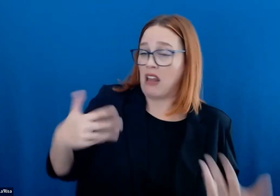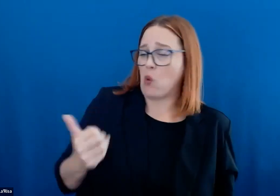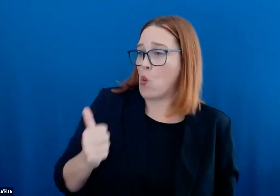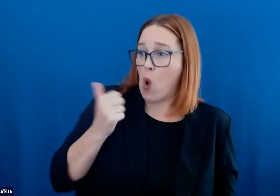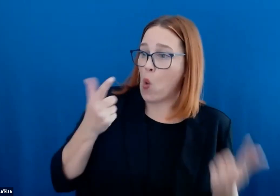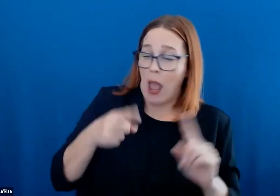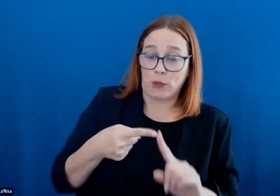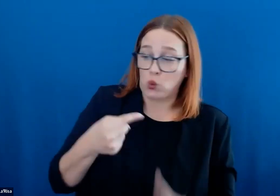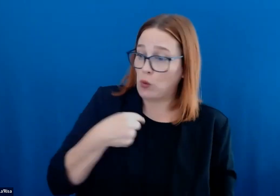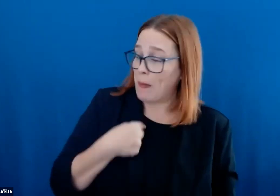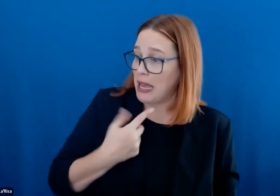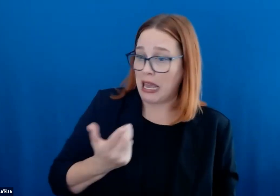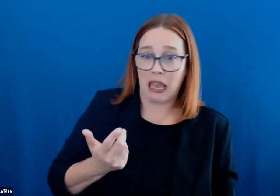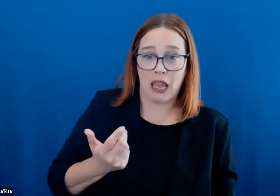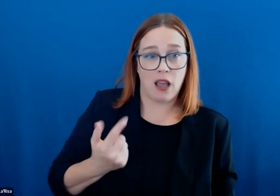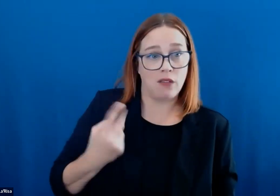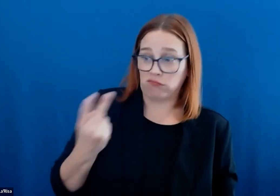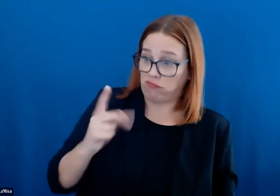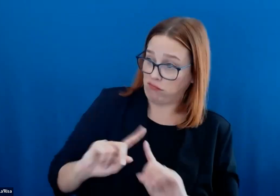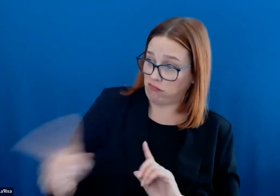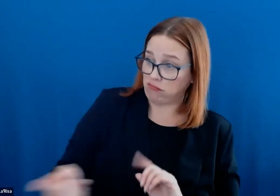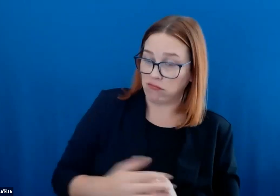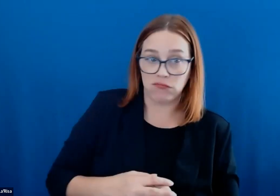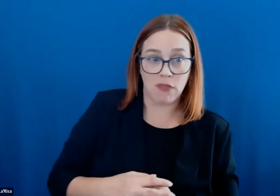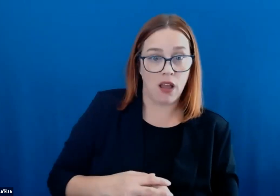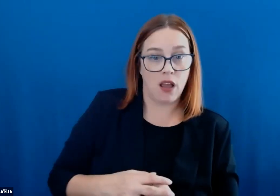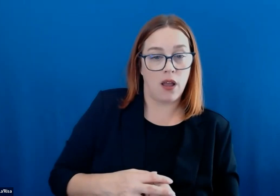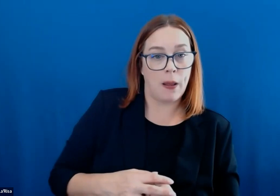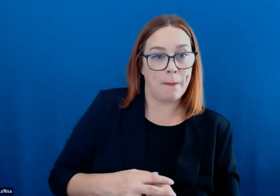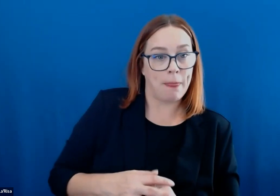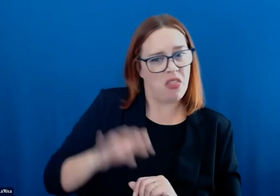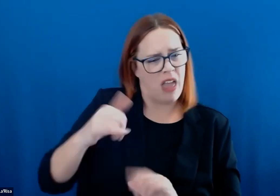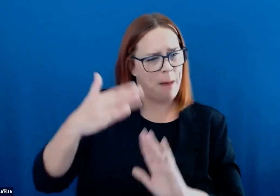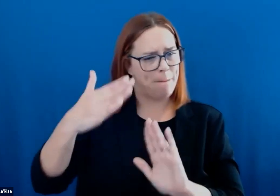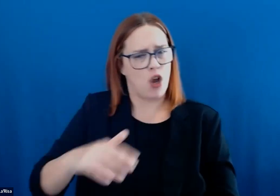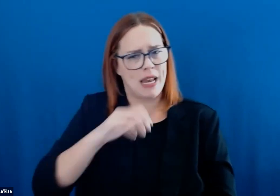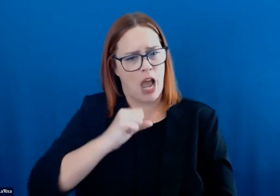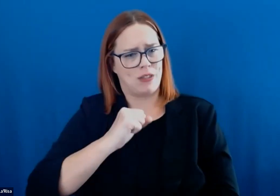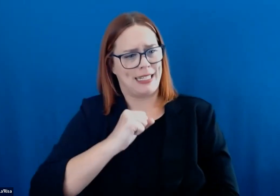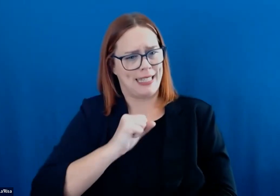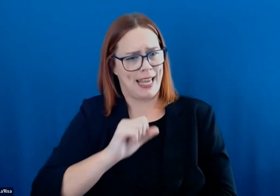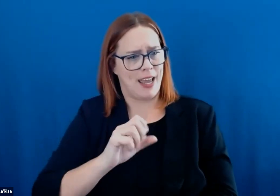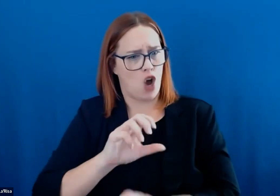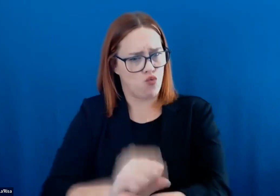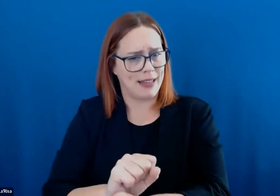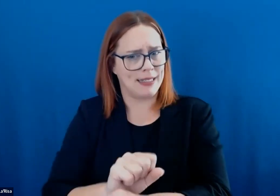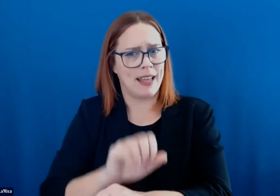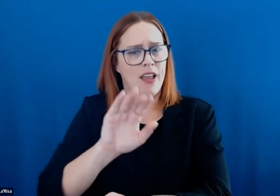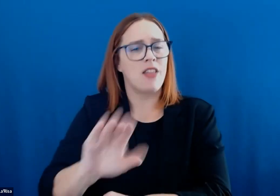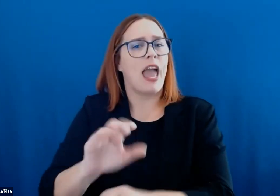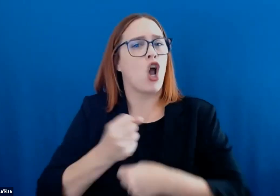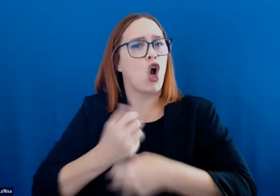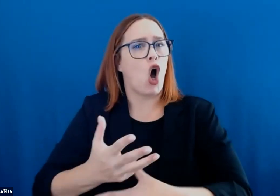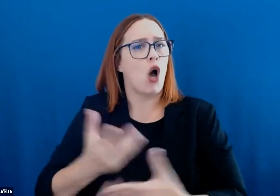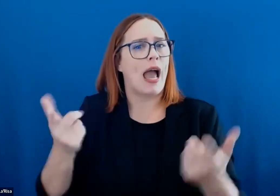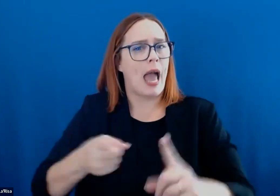to me, or this person wasn't resisting arrest, this person brought it on themselves. And those things